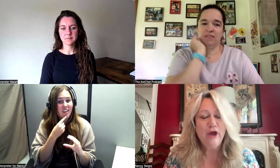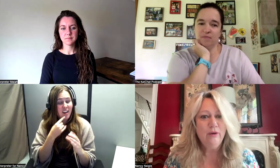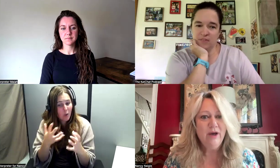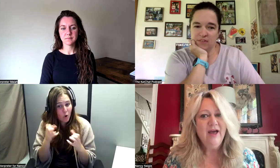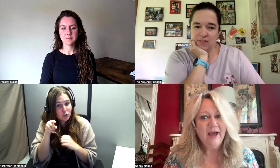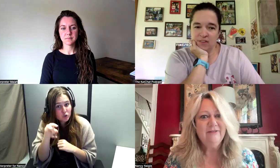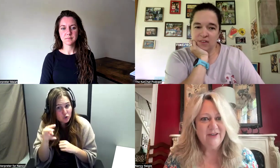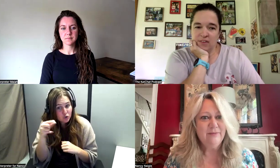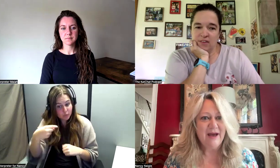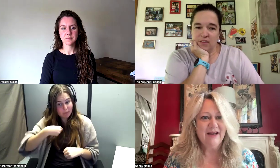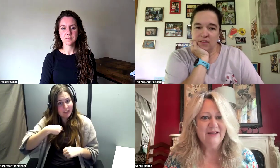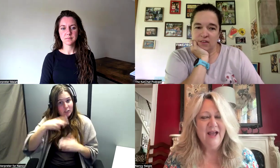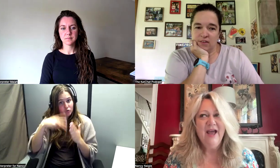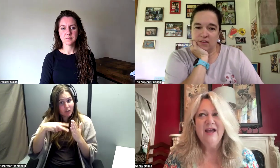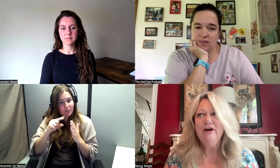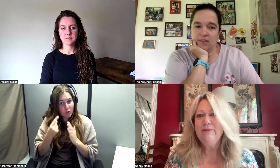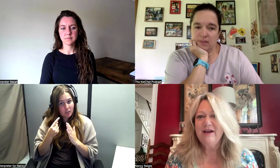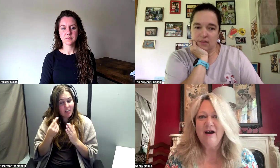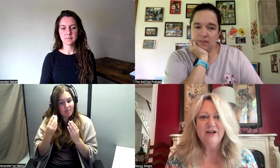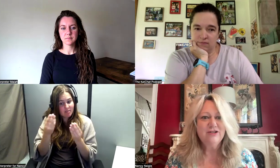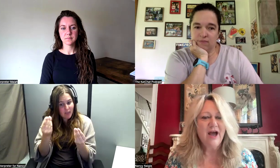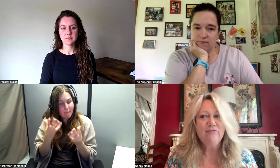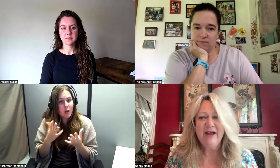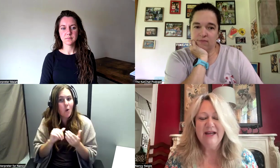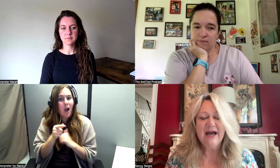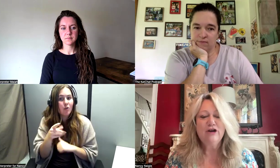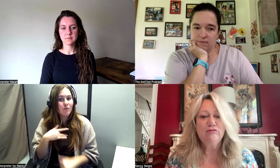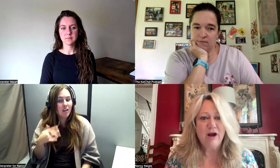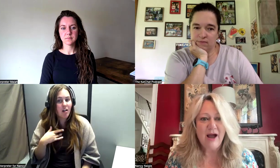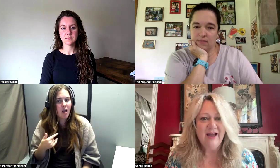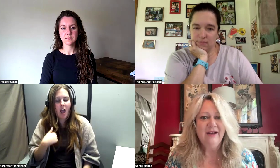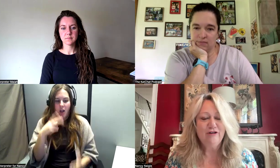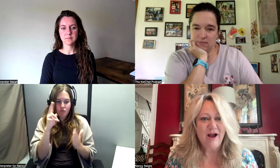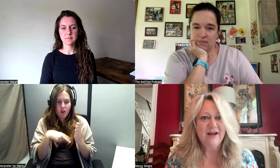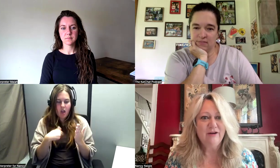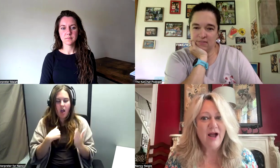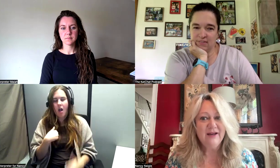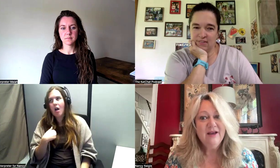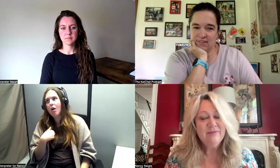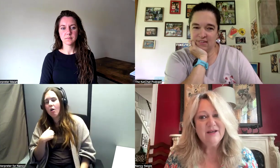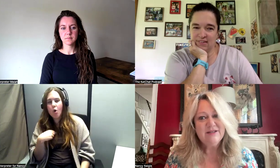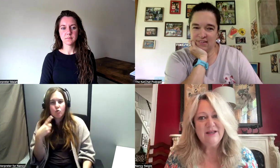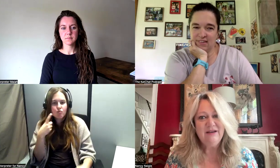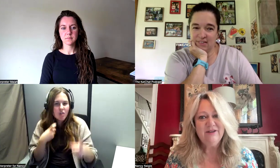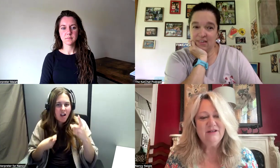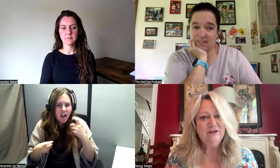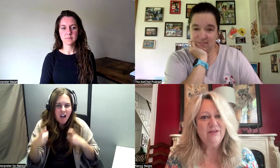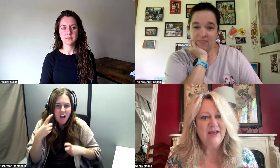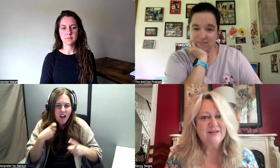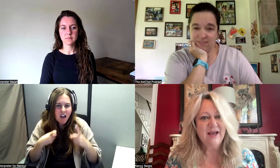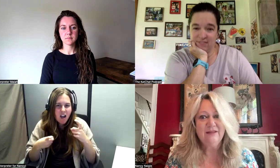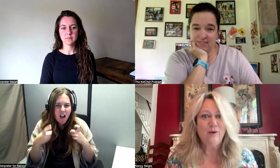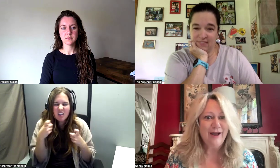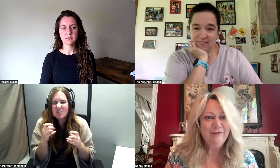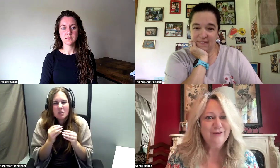to know how you feel about it. And oh my gosh, I read it. I cried and cried and cried because even the little